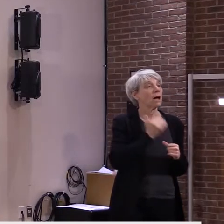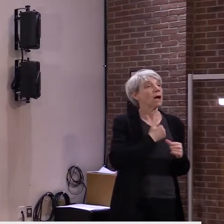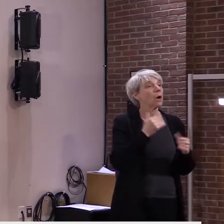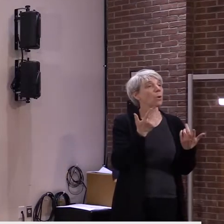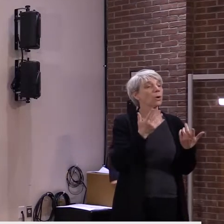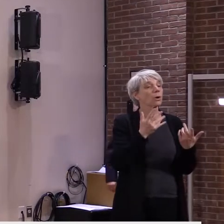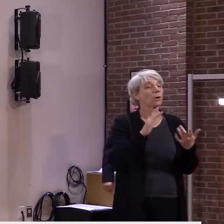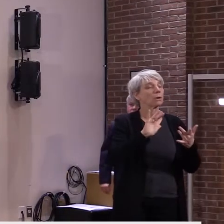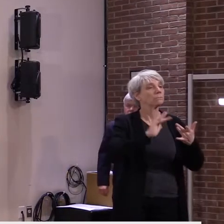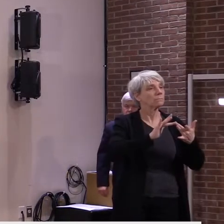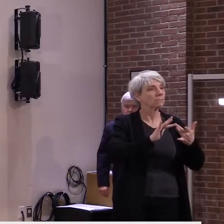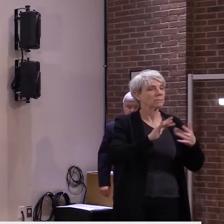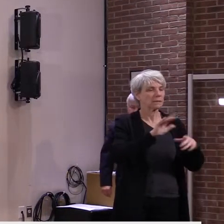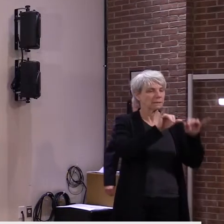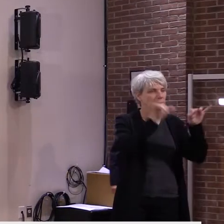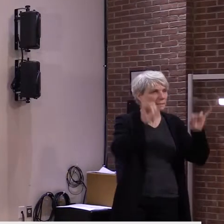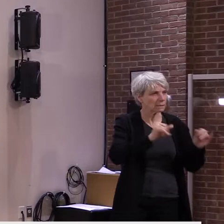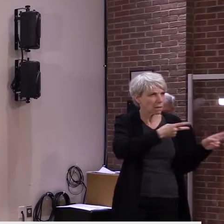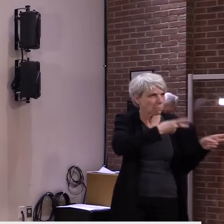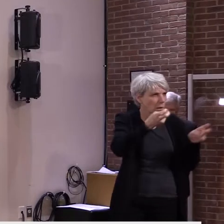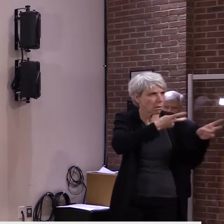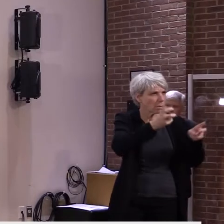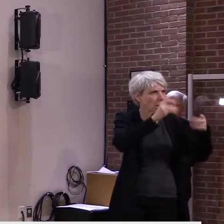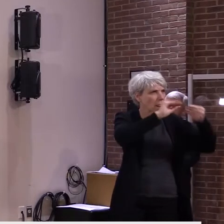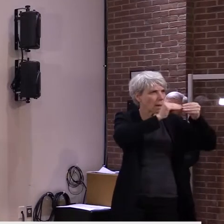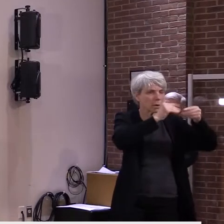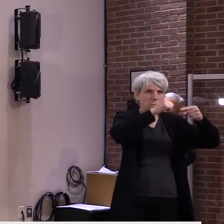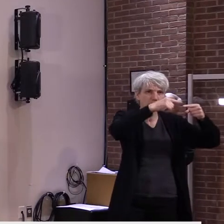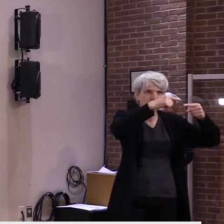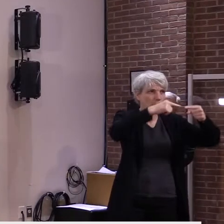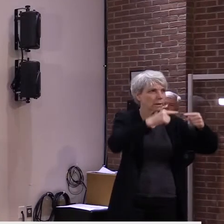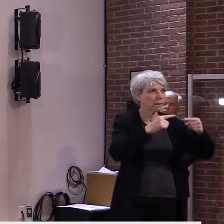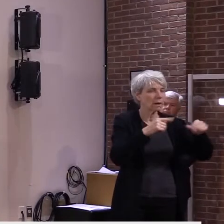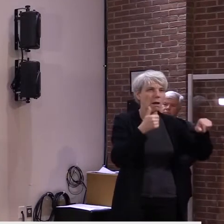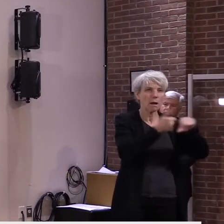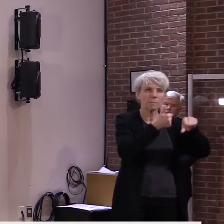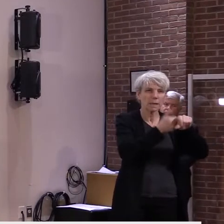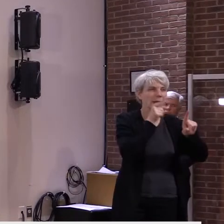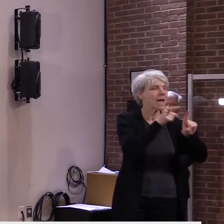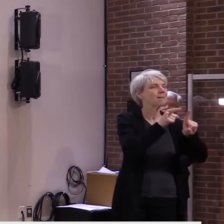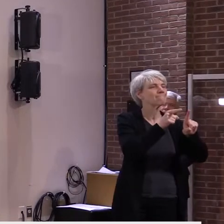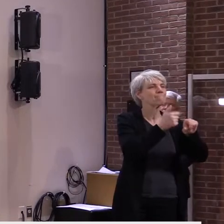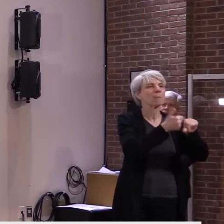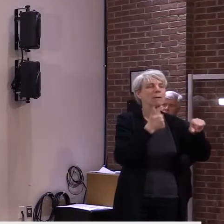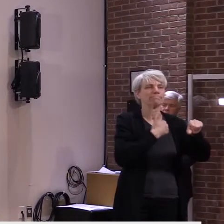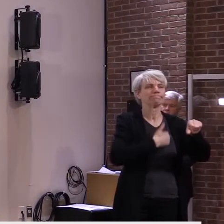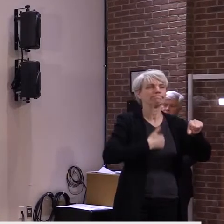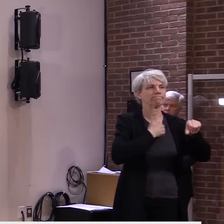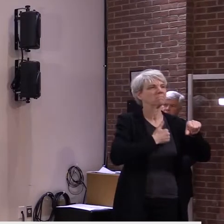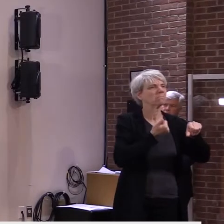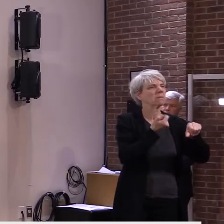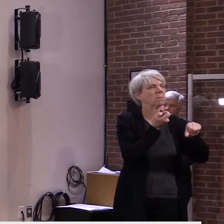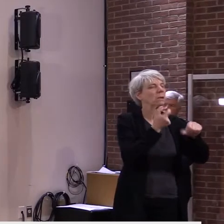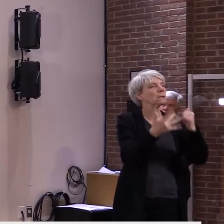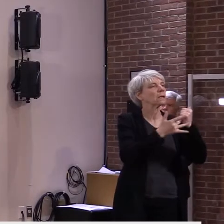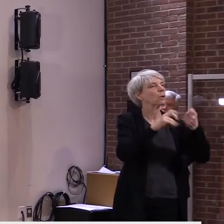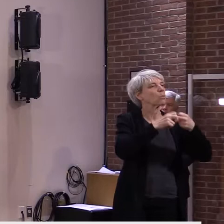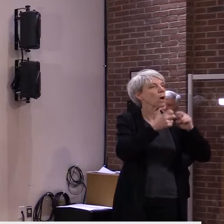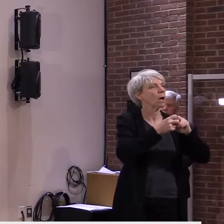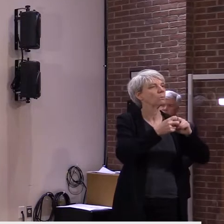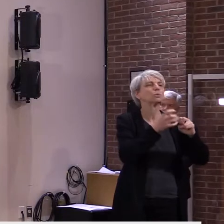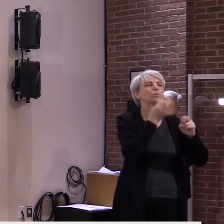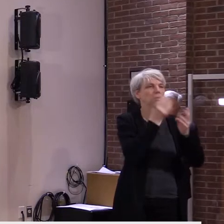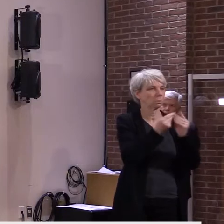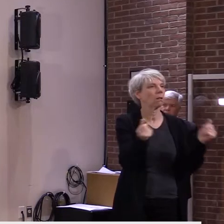online vaccine dashboard that should be resolved soon. But as you heard, our rates are not only good, they